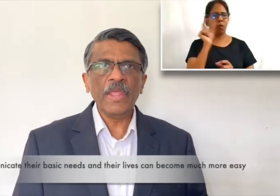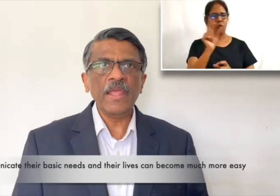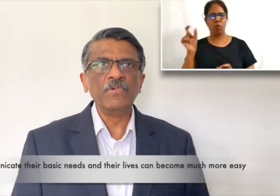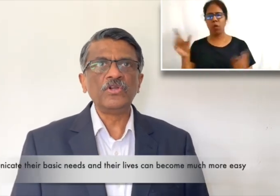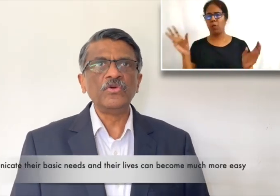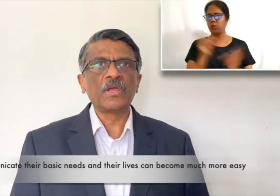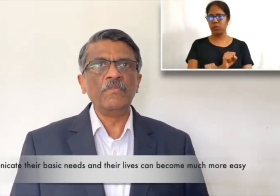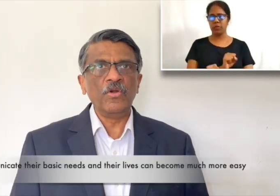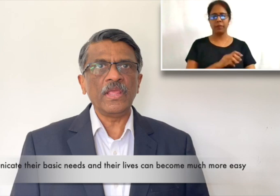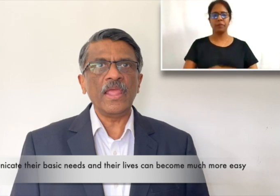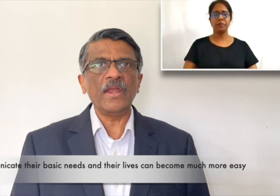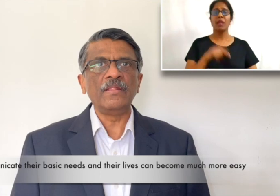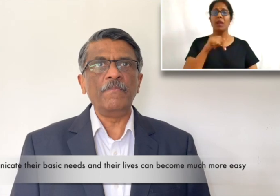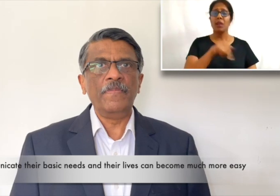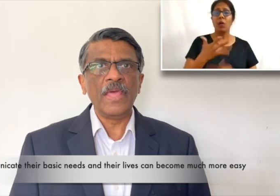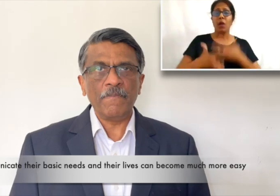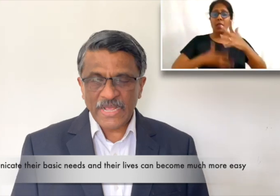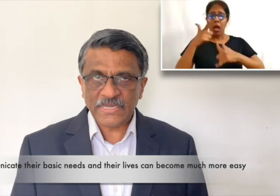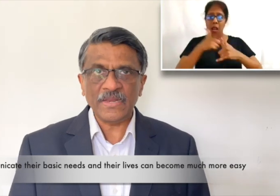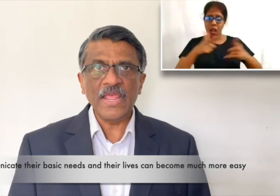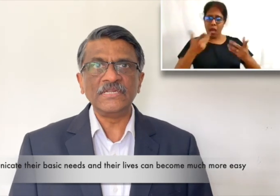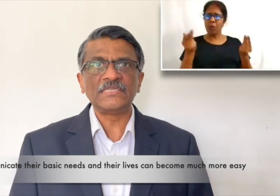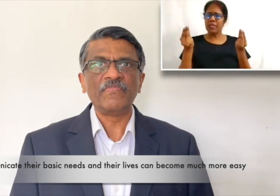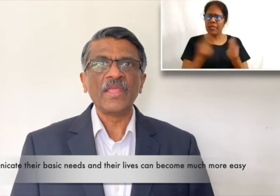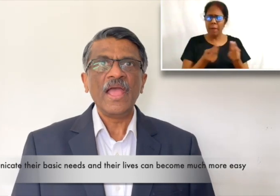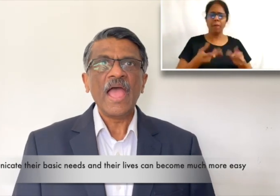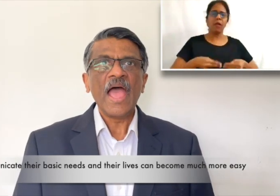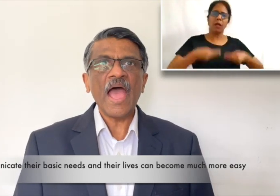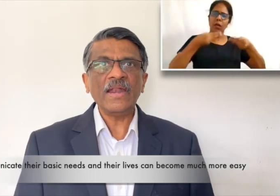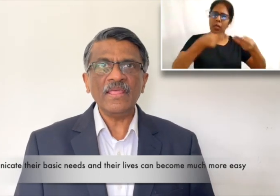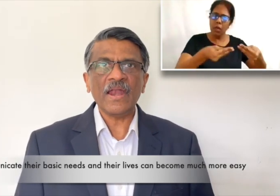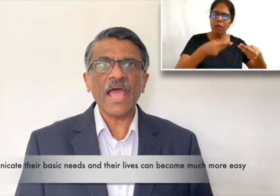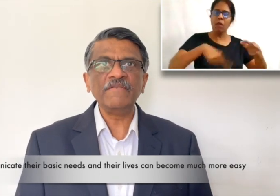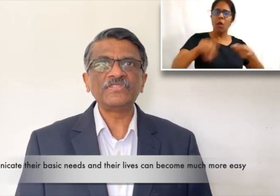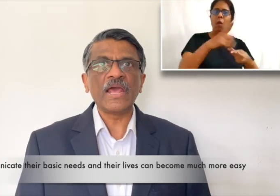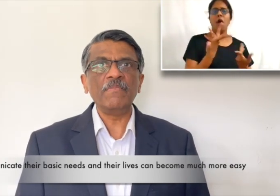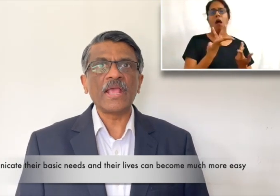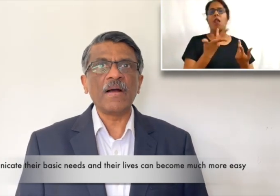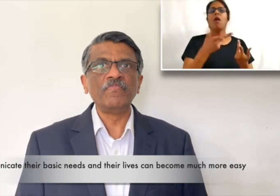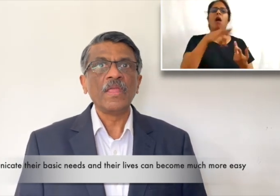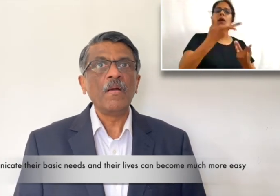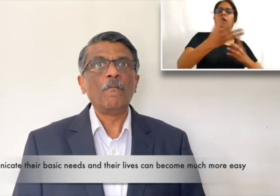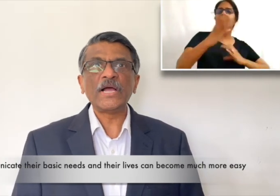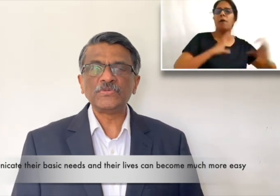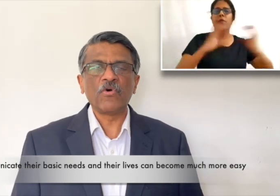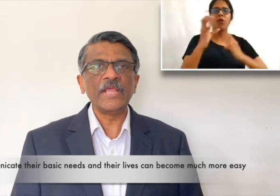able to communicate their basic needs, and their lives can become much more easier.